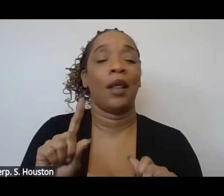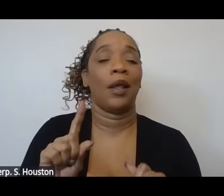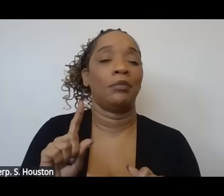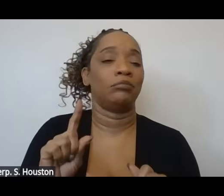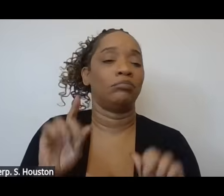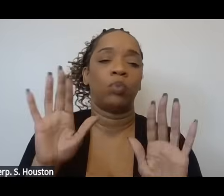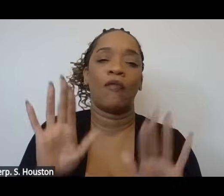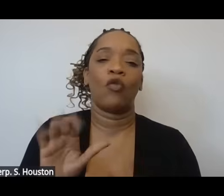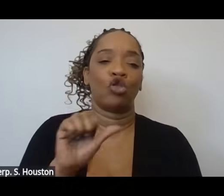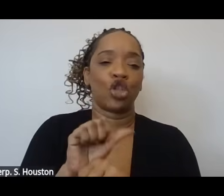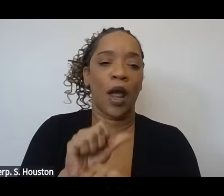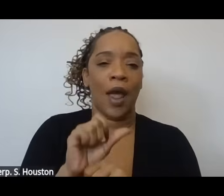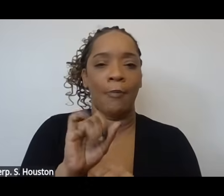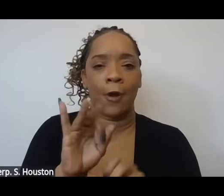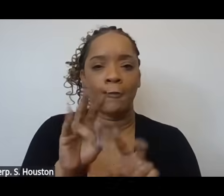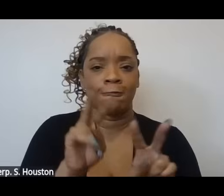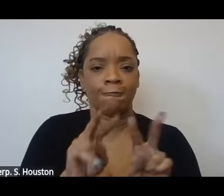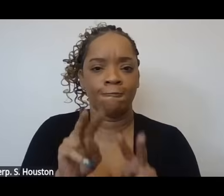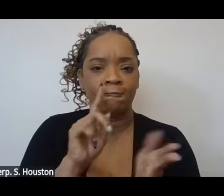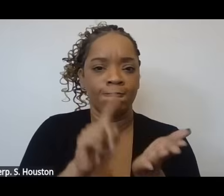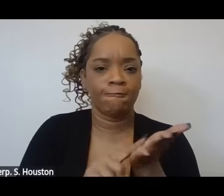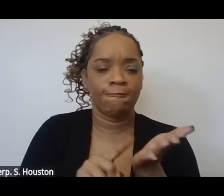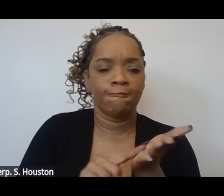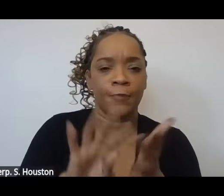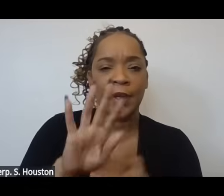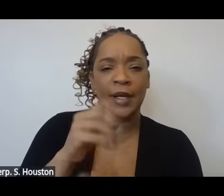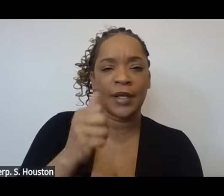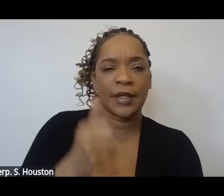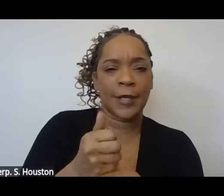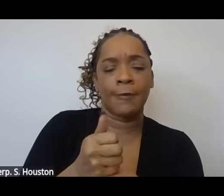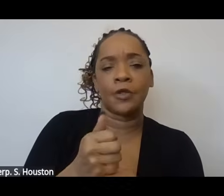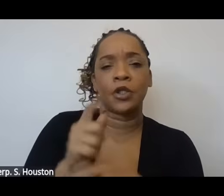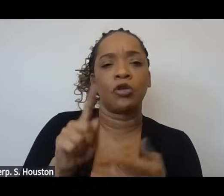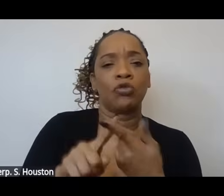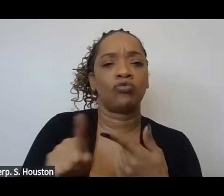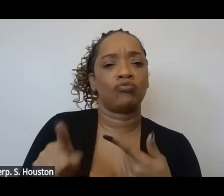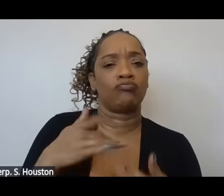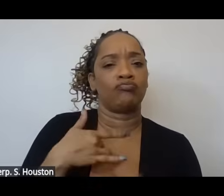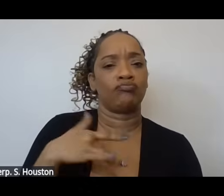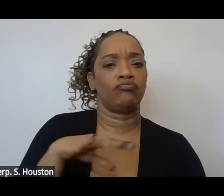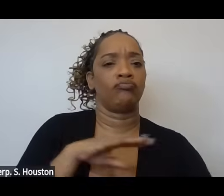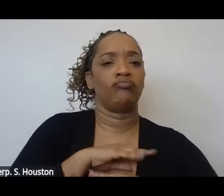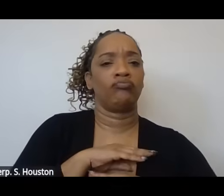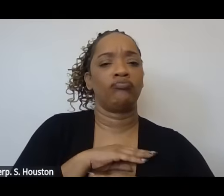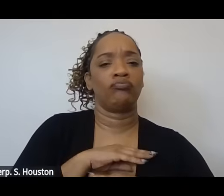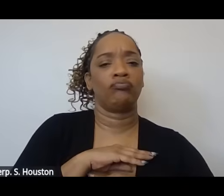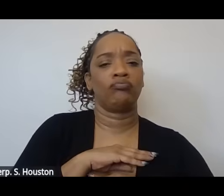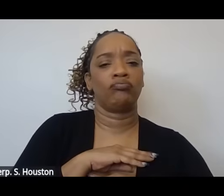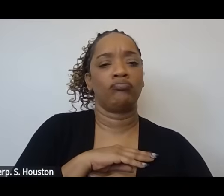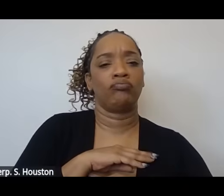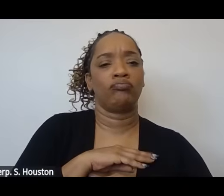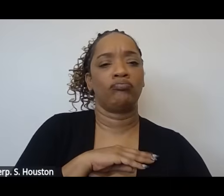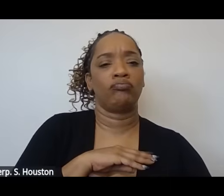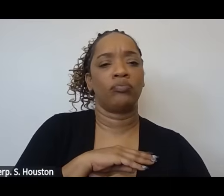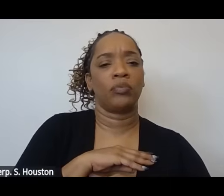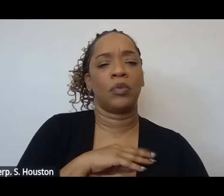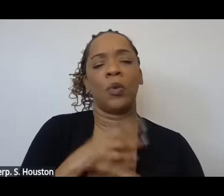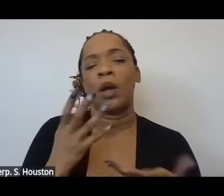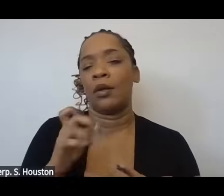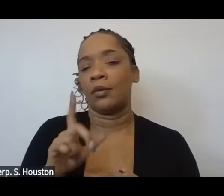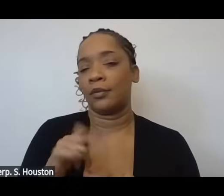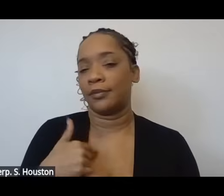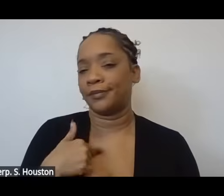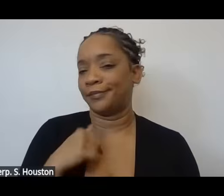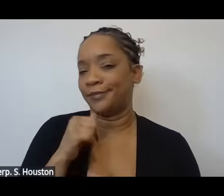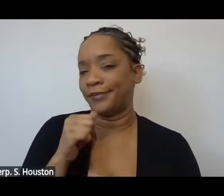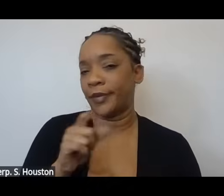and establishing to the Bureau's satisfaction. Actually, it wasn't complete. I think there was some disagreement about that on the board,